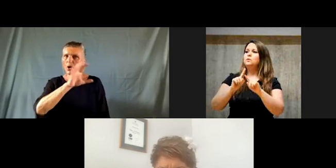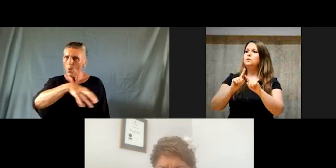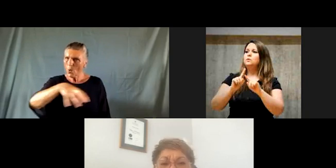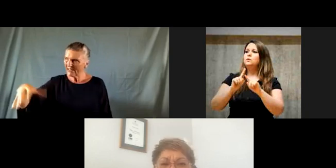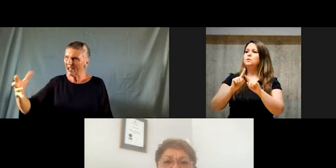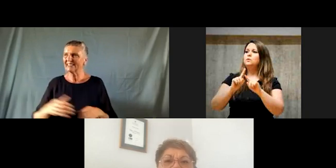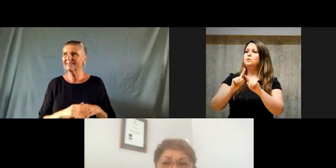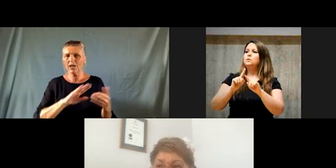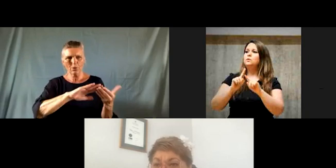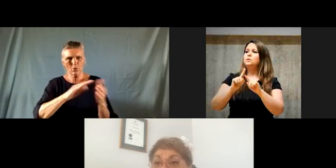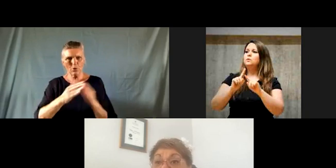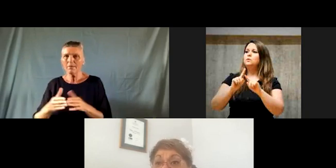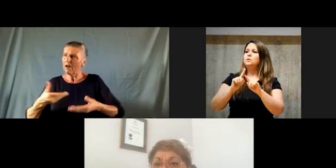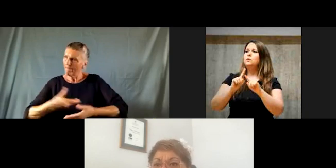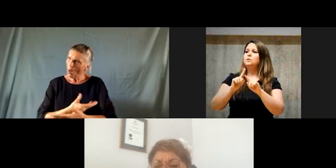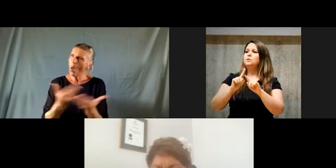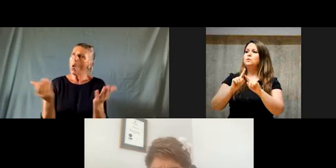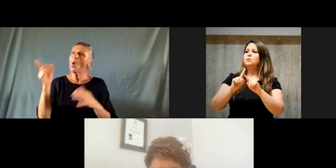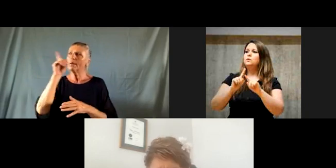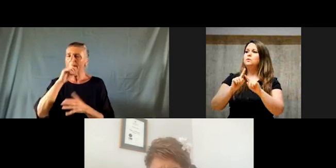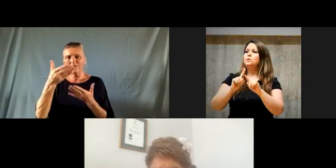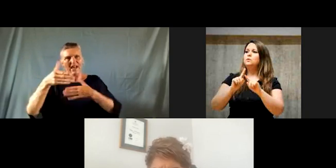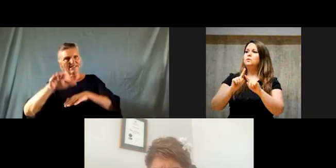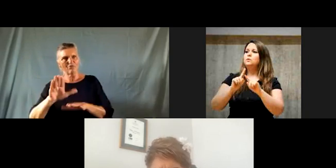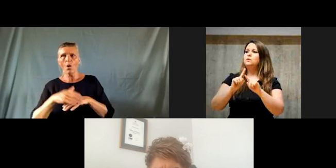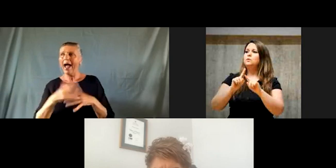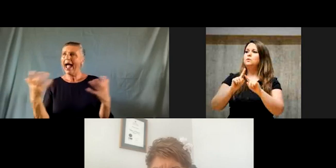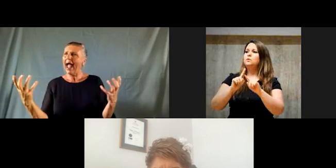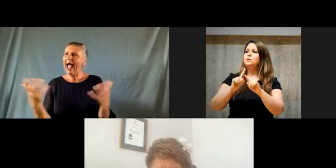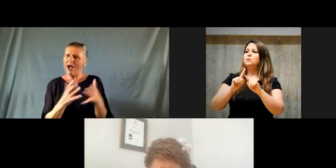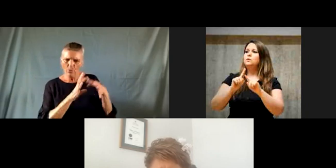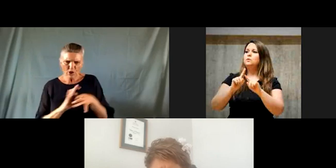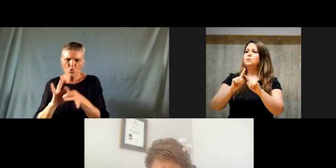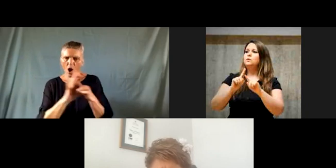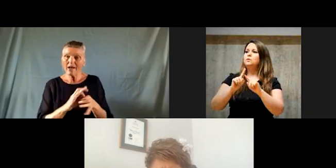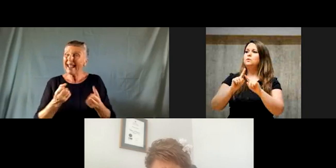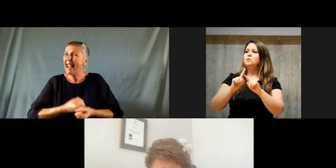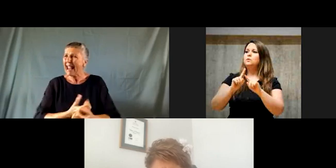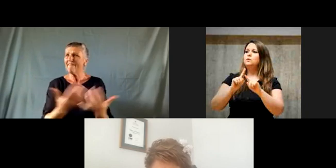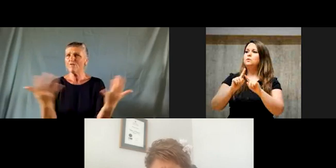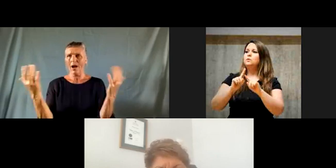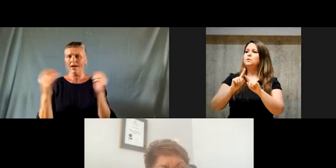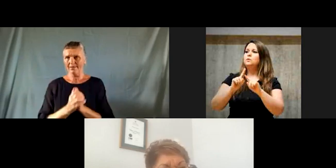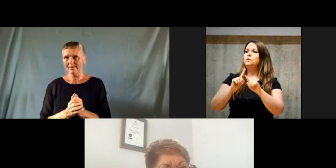community, but all of Aotearoa? How can we unite everyone to